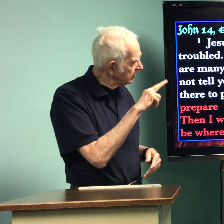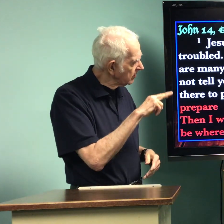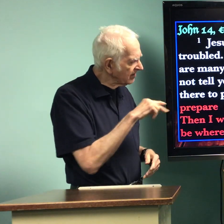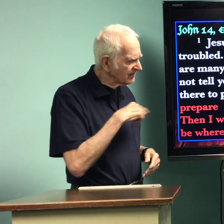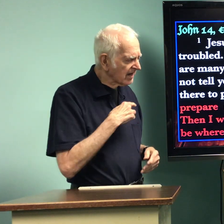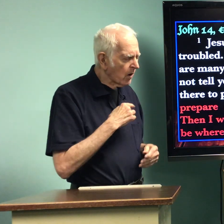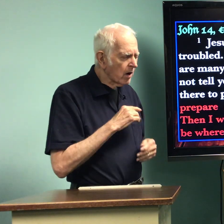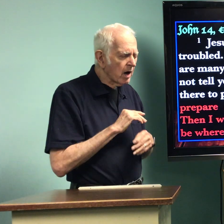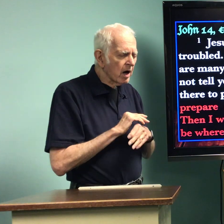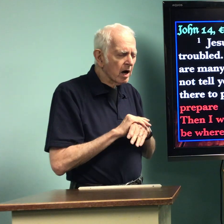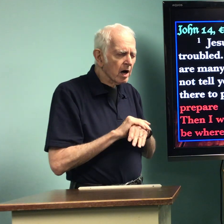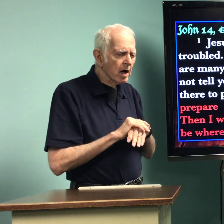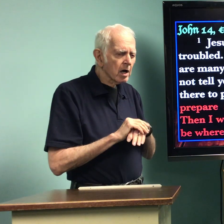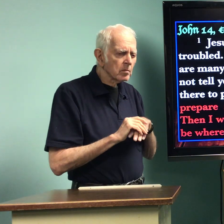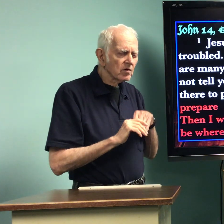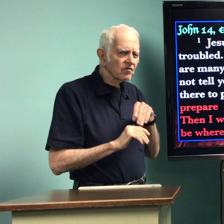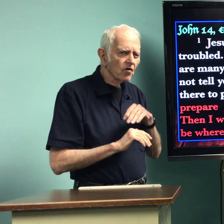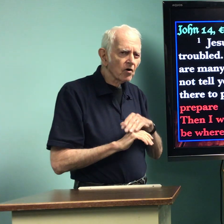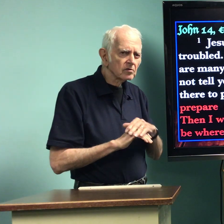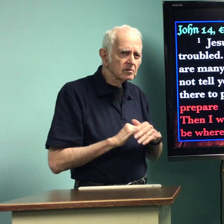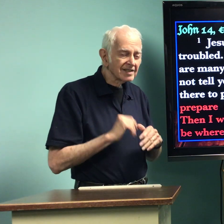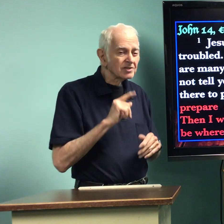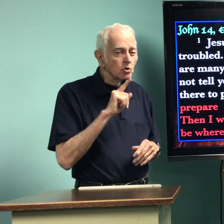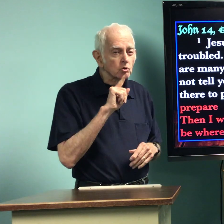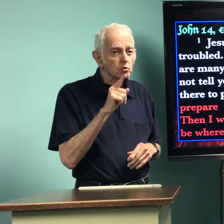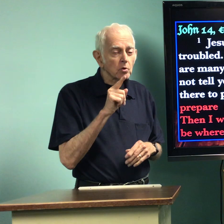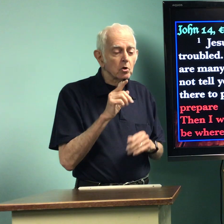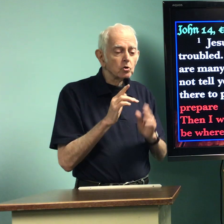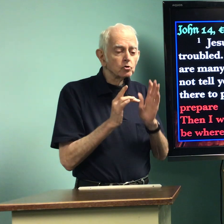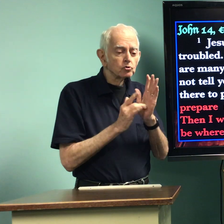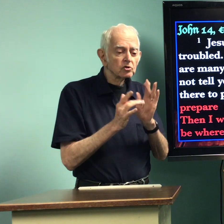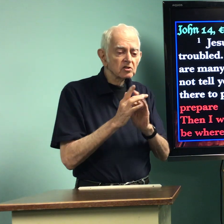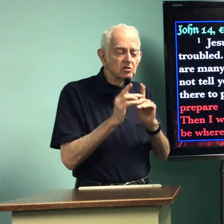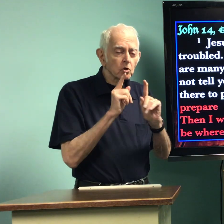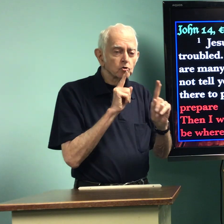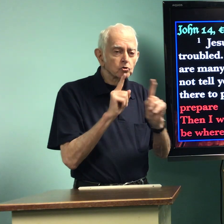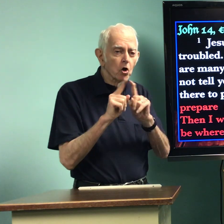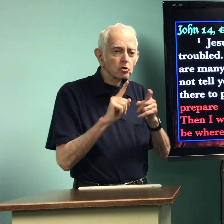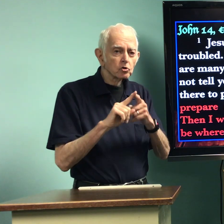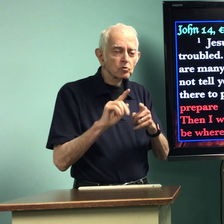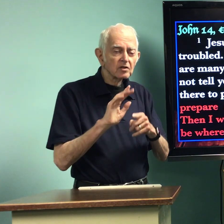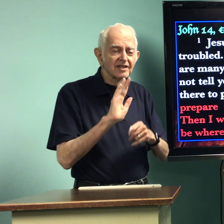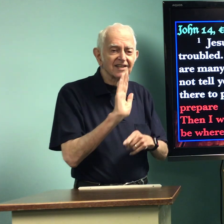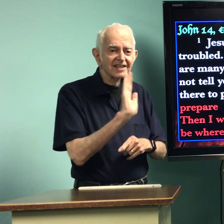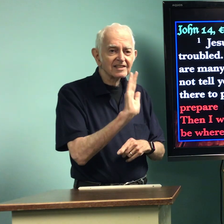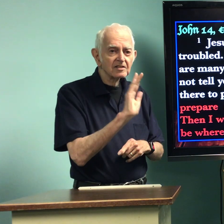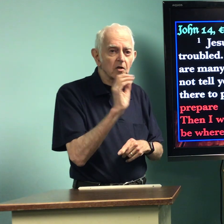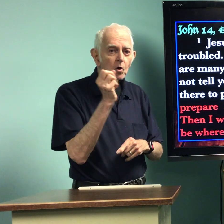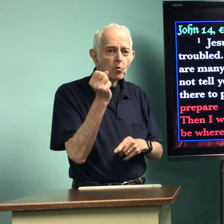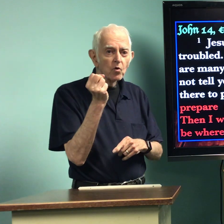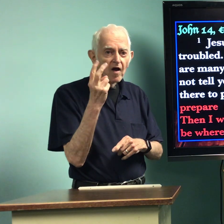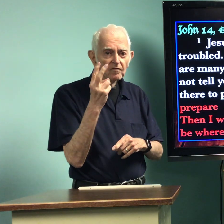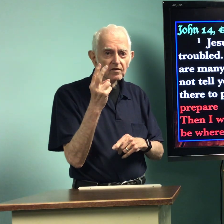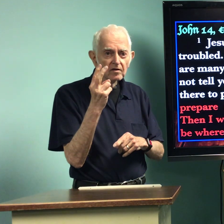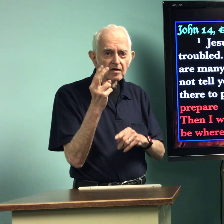When you read it, it gives you comfort. It's true. Jesus talked to his